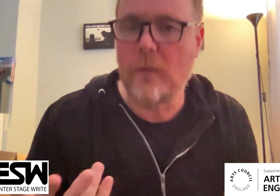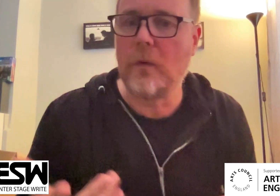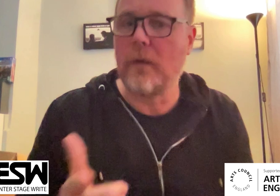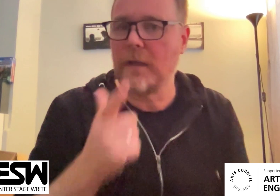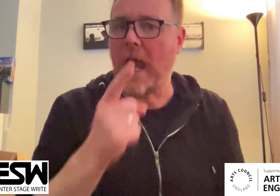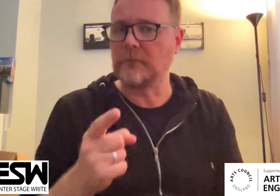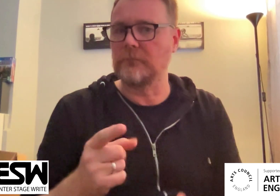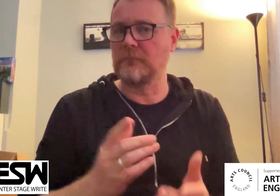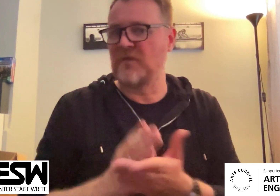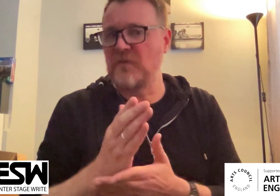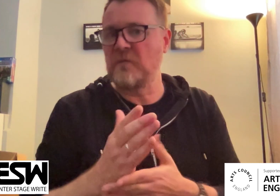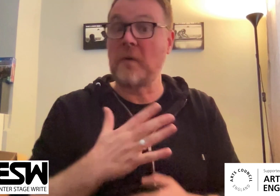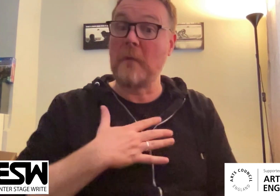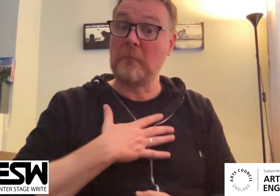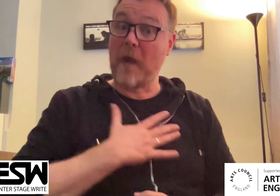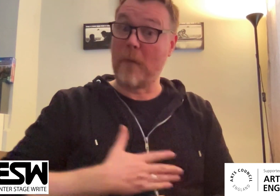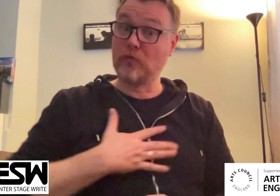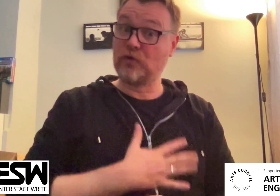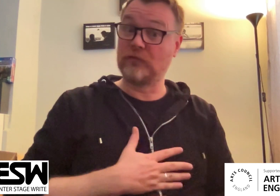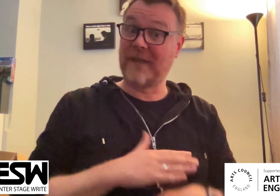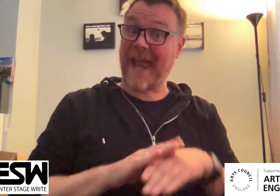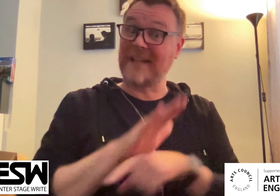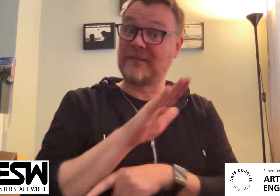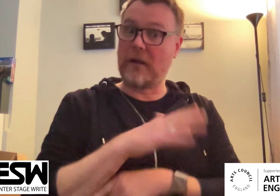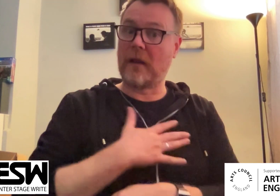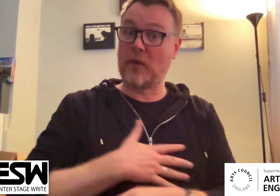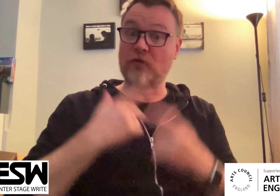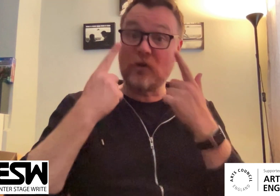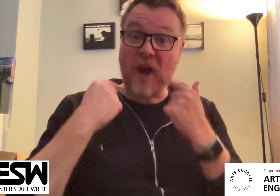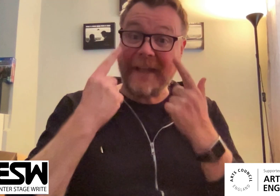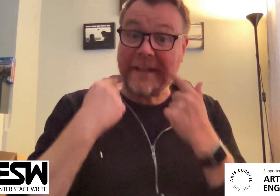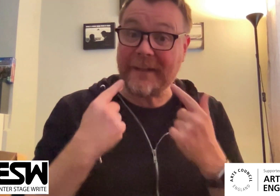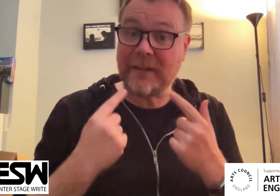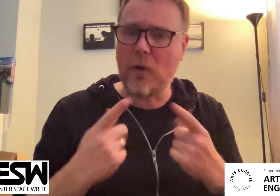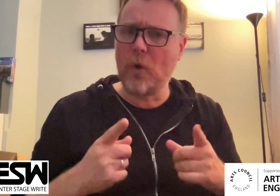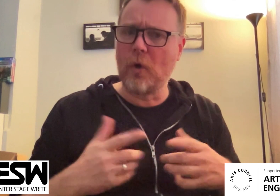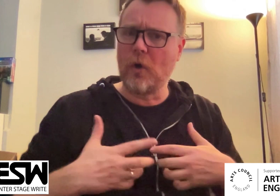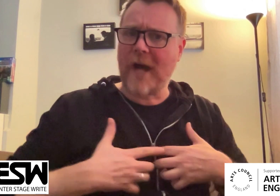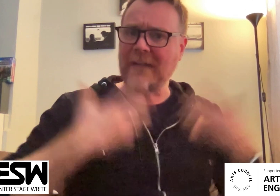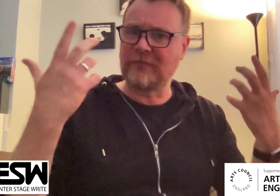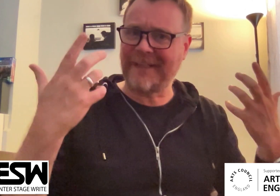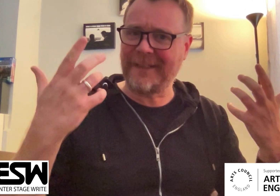what he's feeling. With a movie, it's difficult to show those emotions.